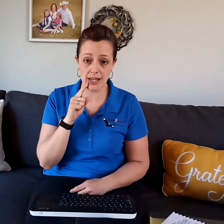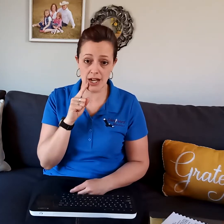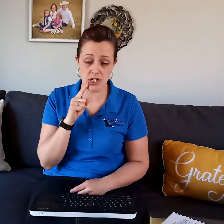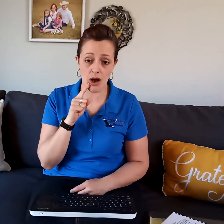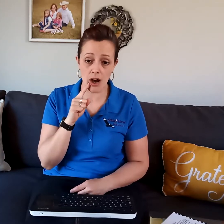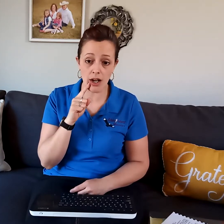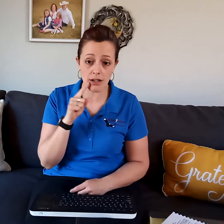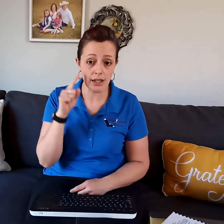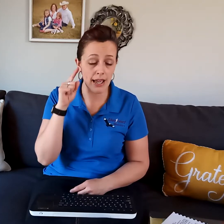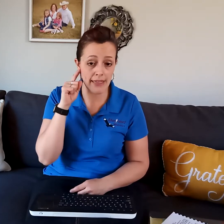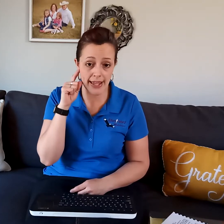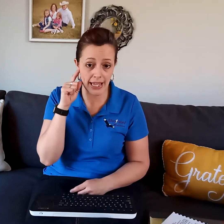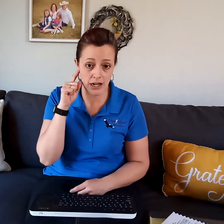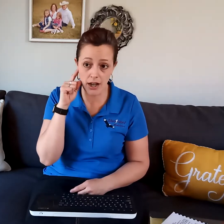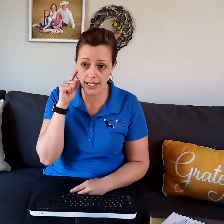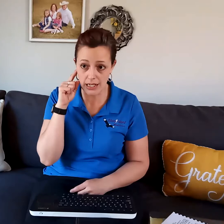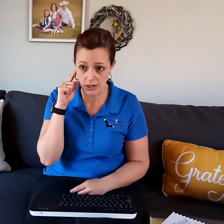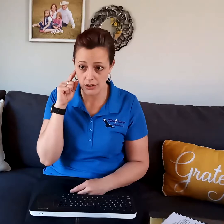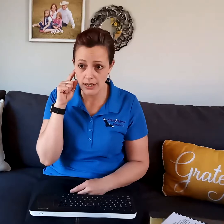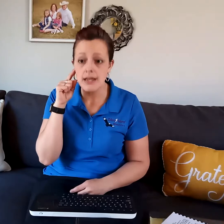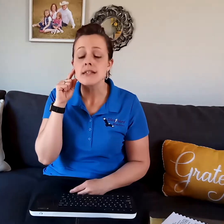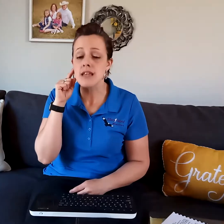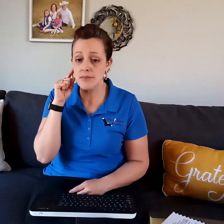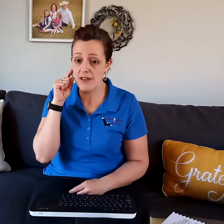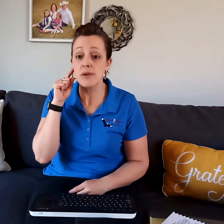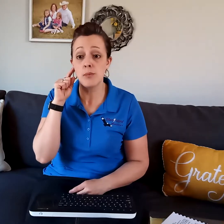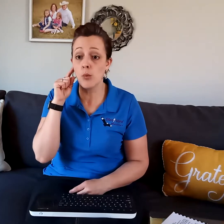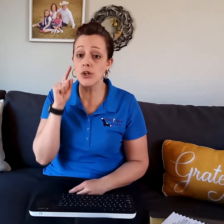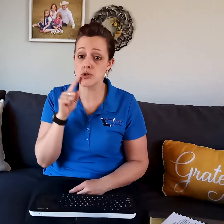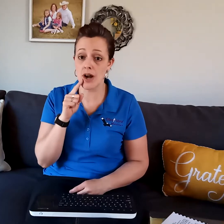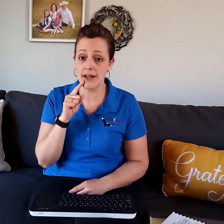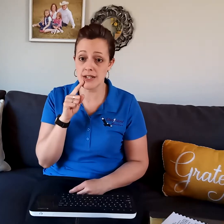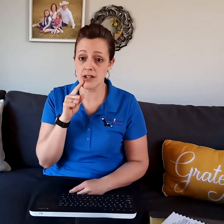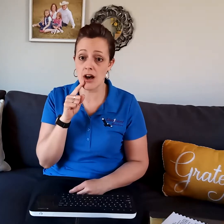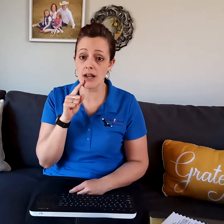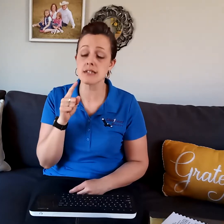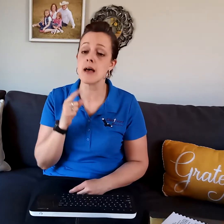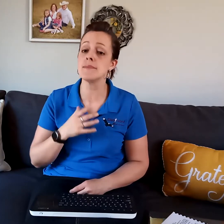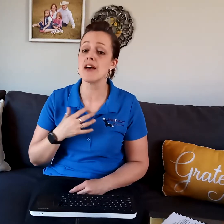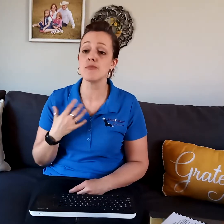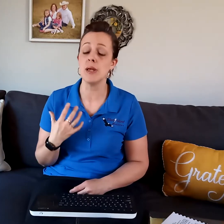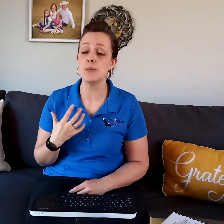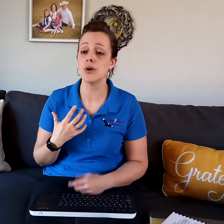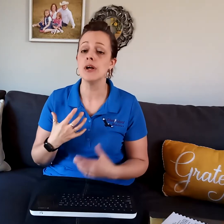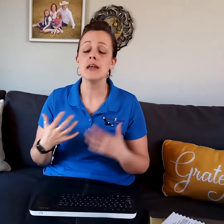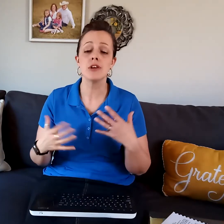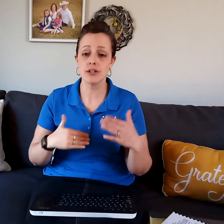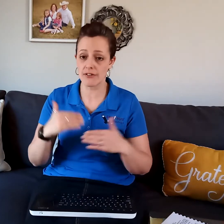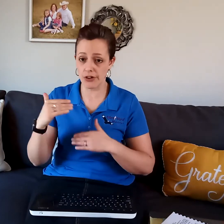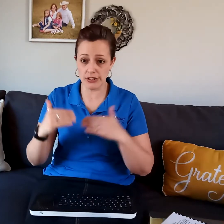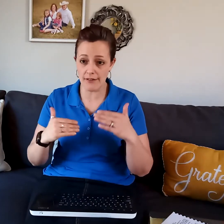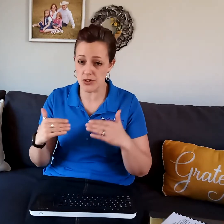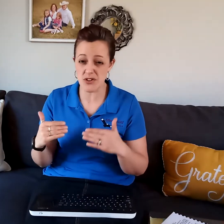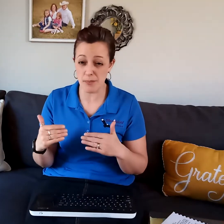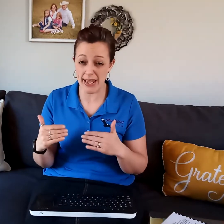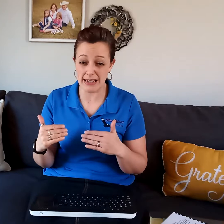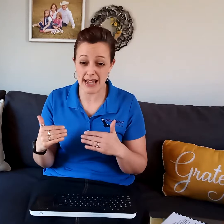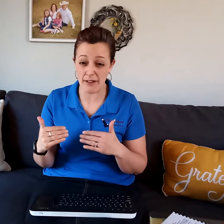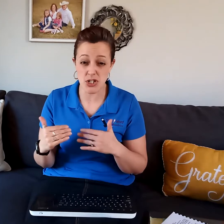cannot talk and they cannot hear. Some deaf people will try to talk. Some deaf people, there are different levels of being deaf, just